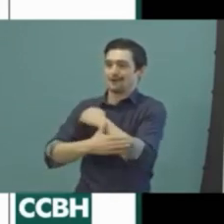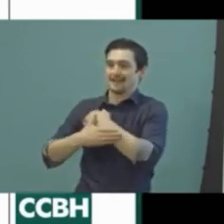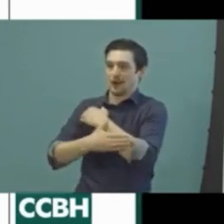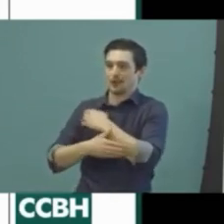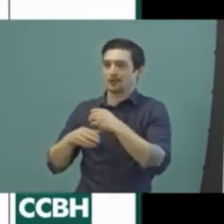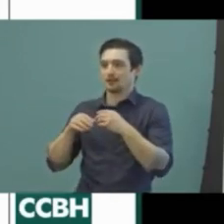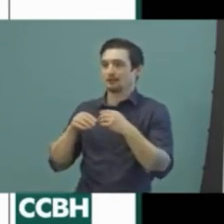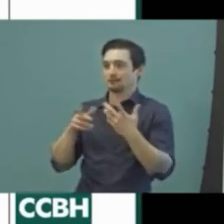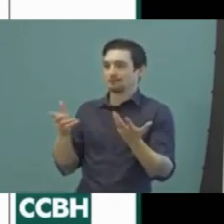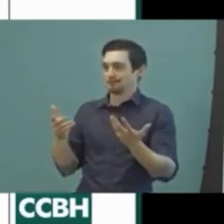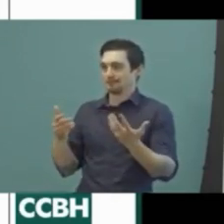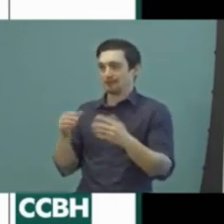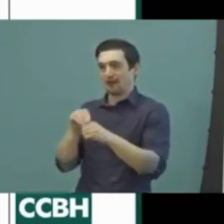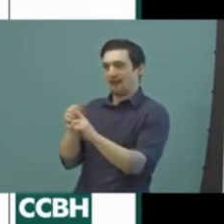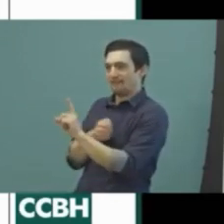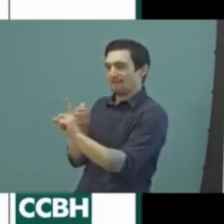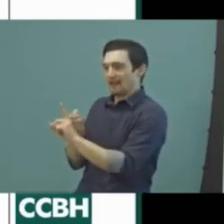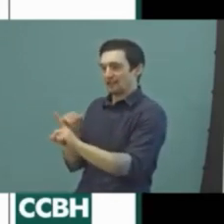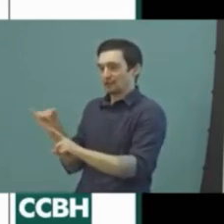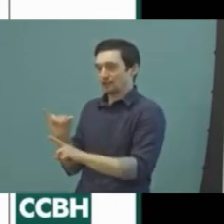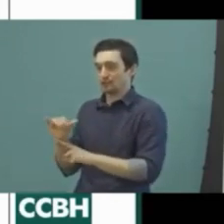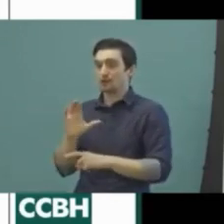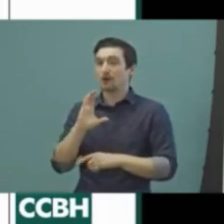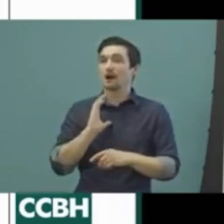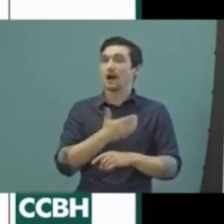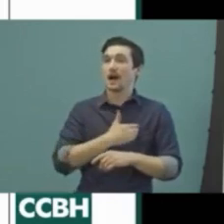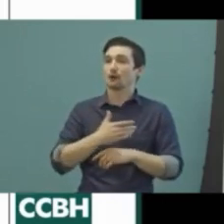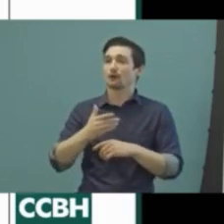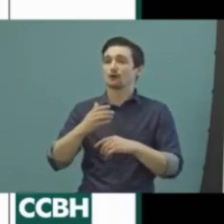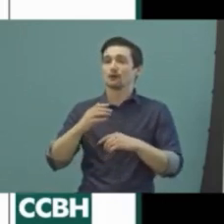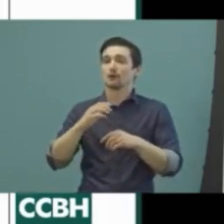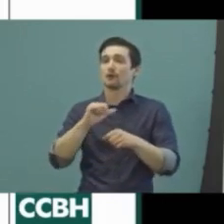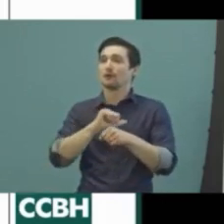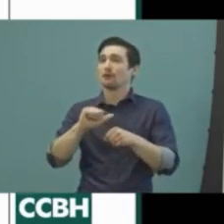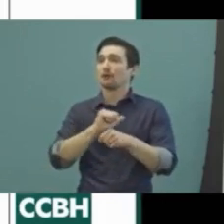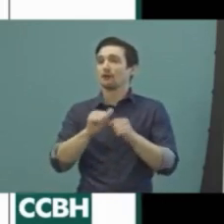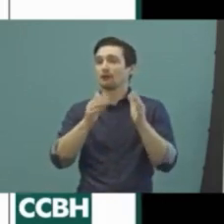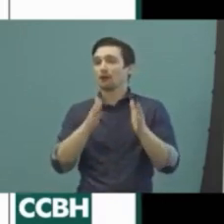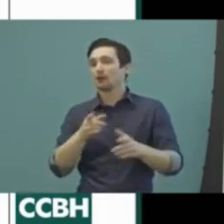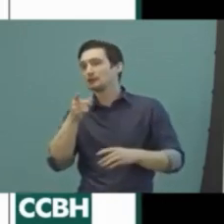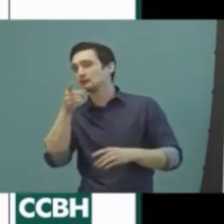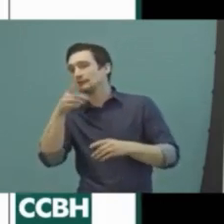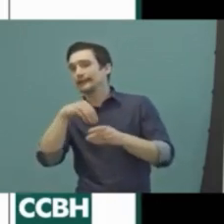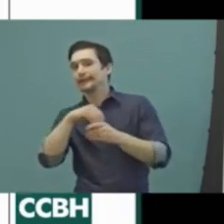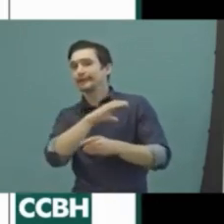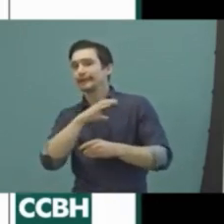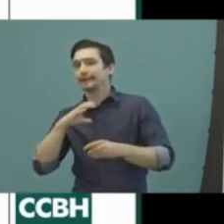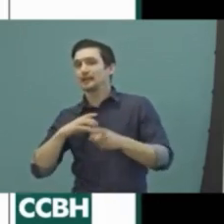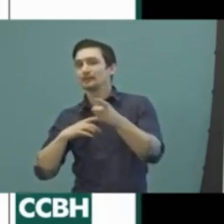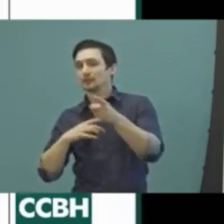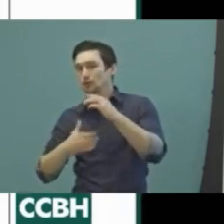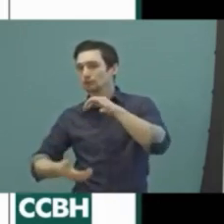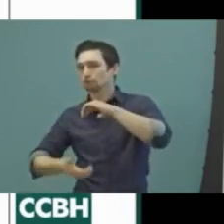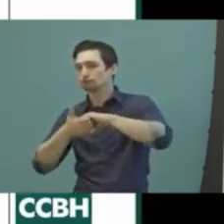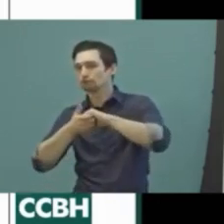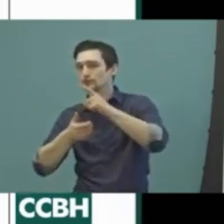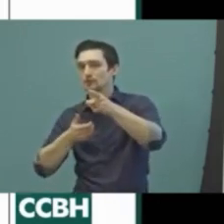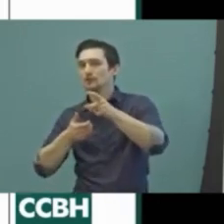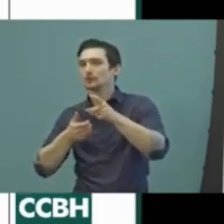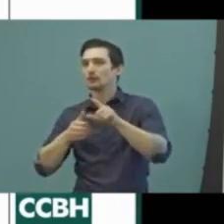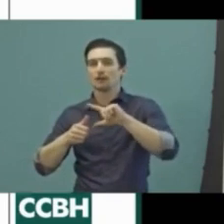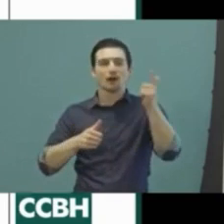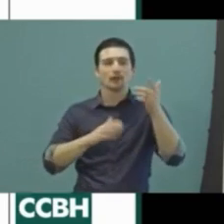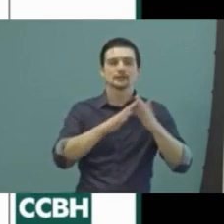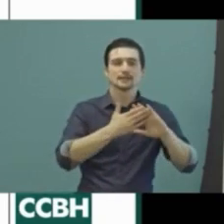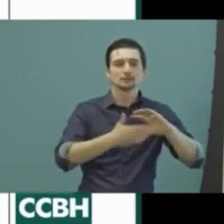to work closely with our colleagues in Cleveland and surrounding health departments to make sure that everyone has what they need during